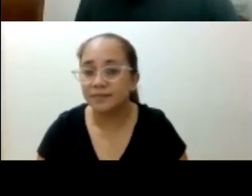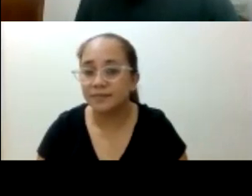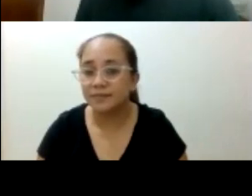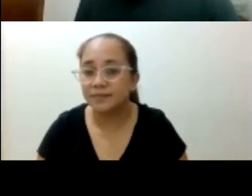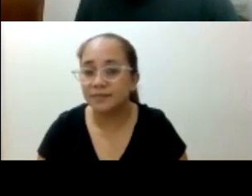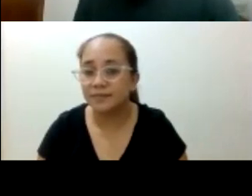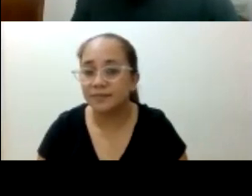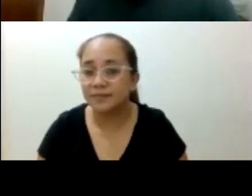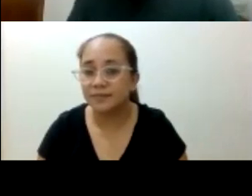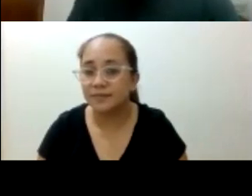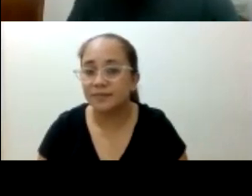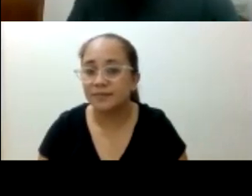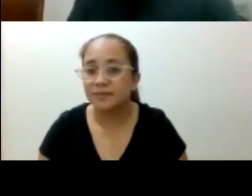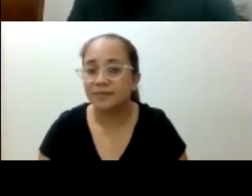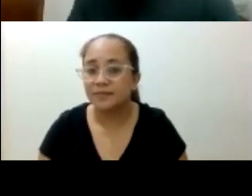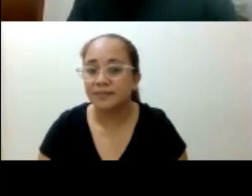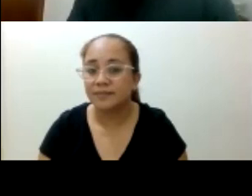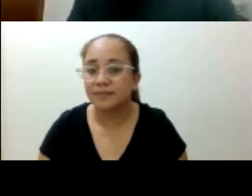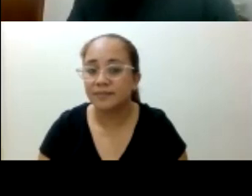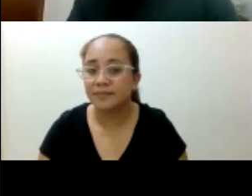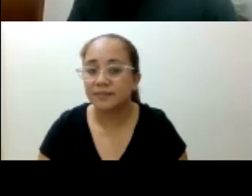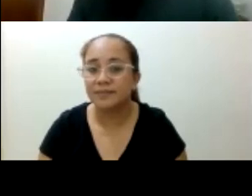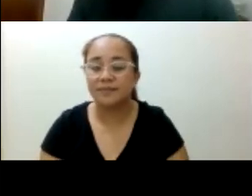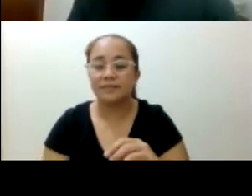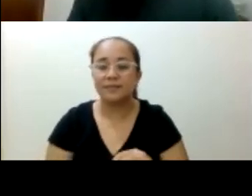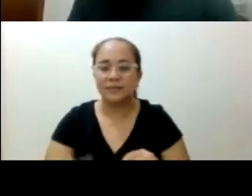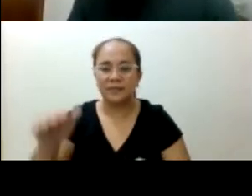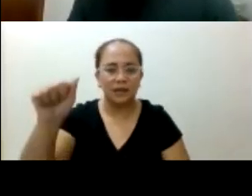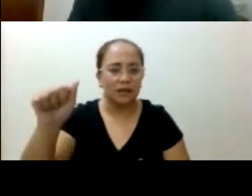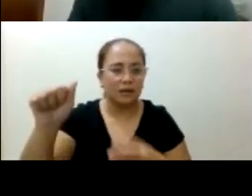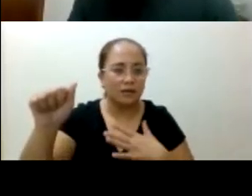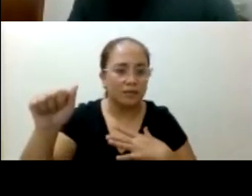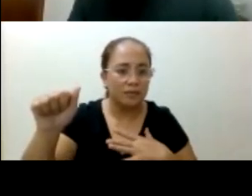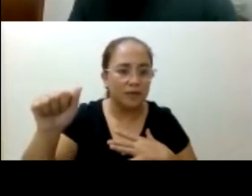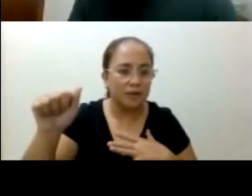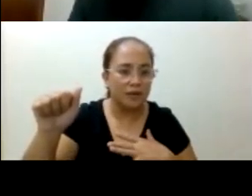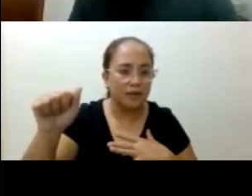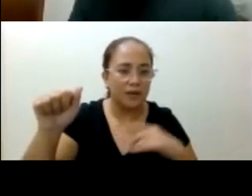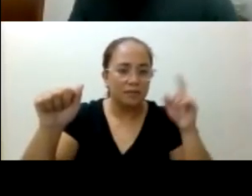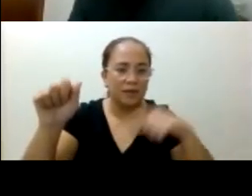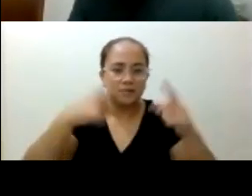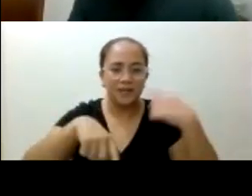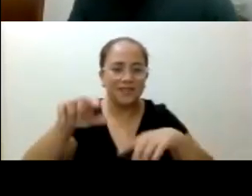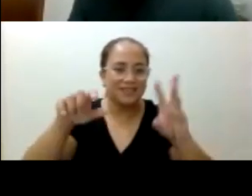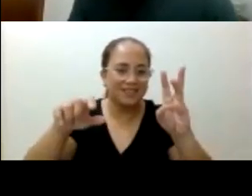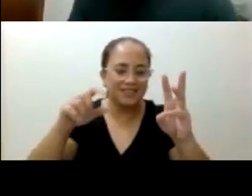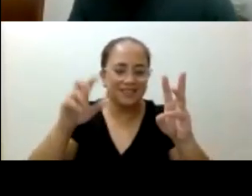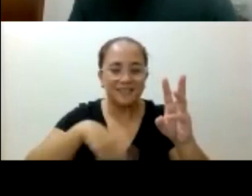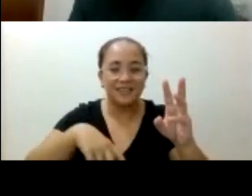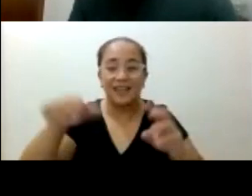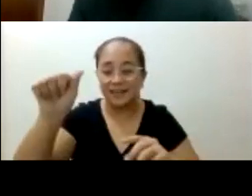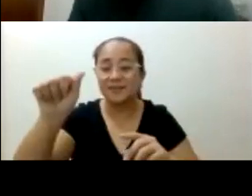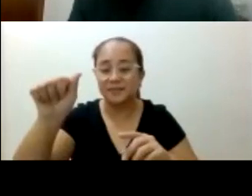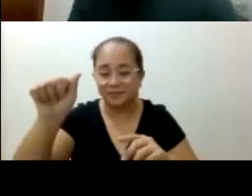I see A. Yeah, sorry, I didn't Now. correct this. It should be sign 6. Okay. Now,